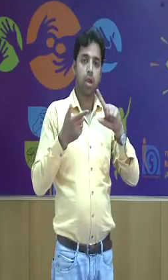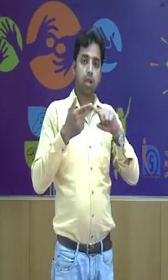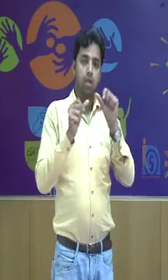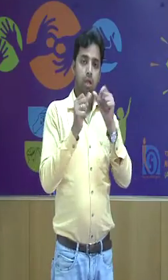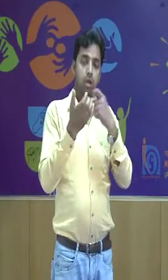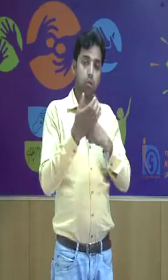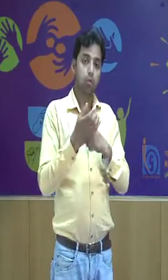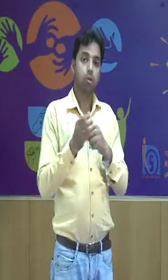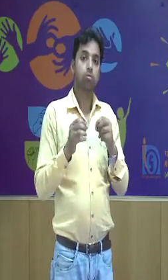society,